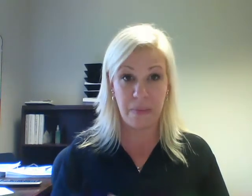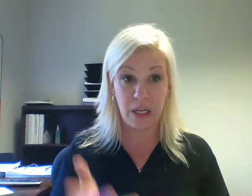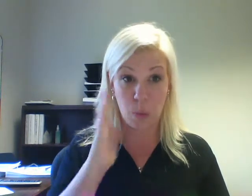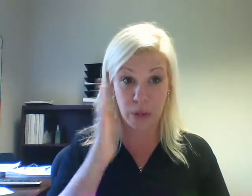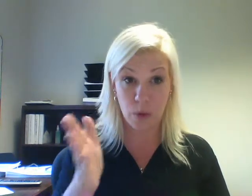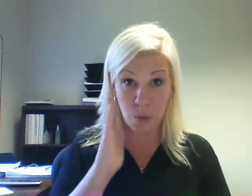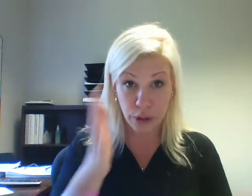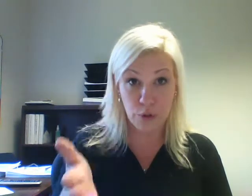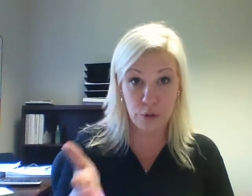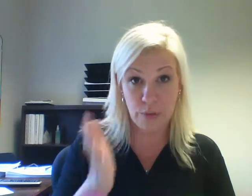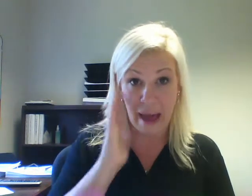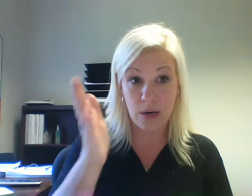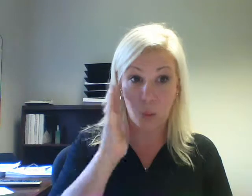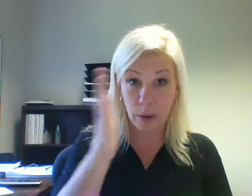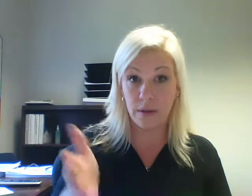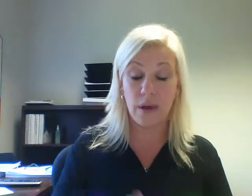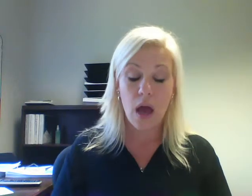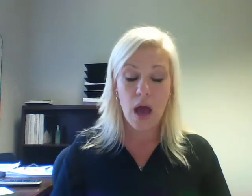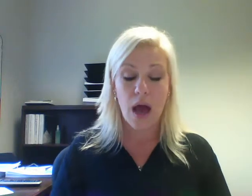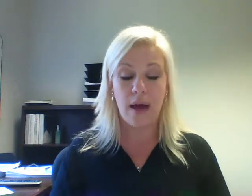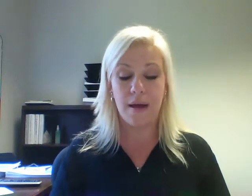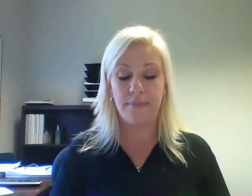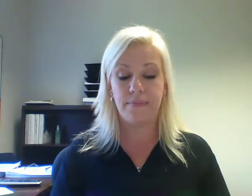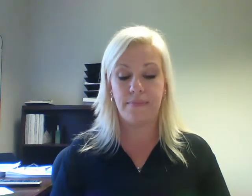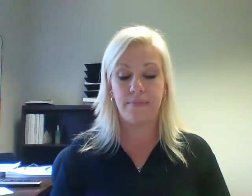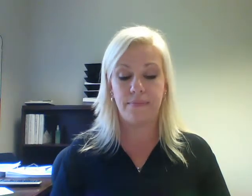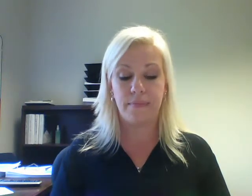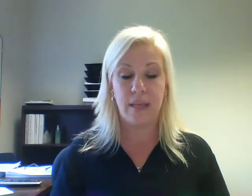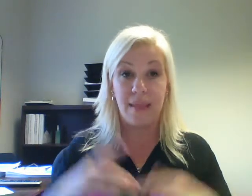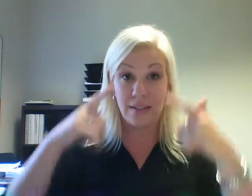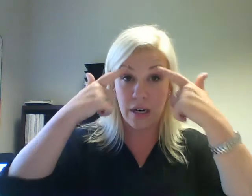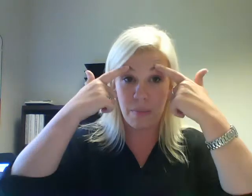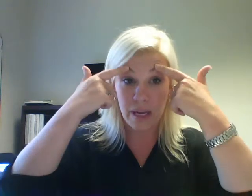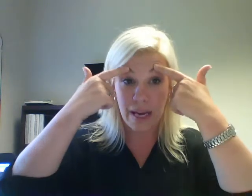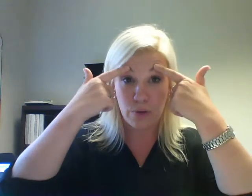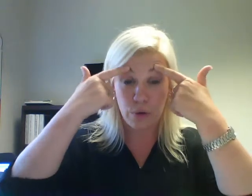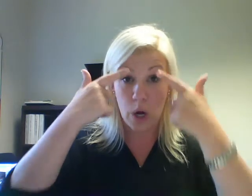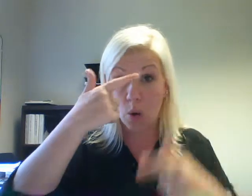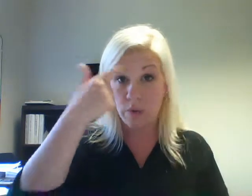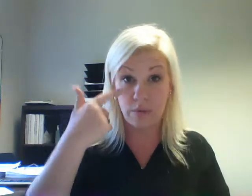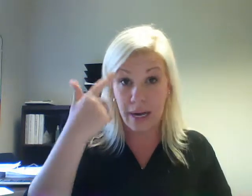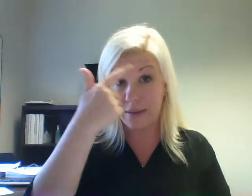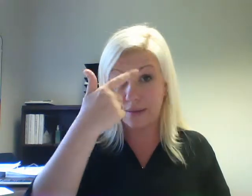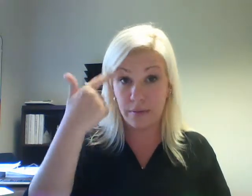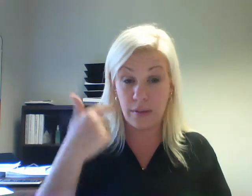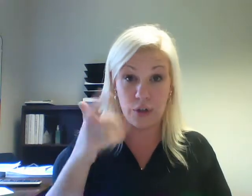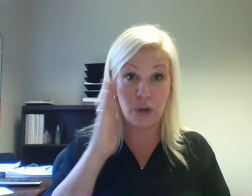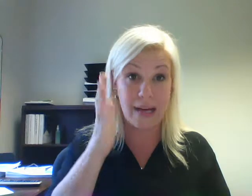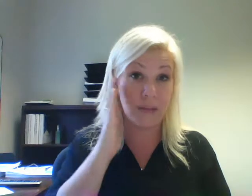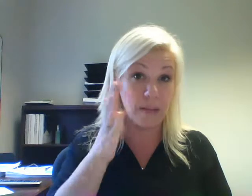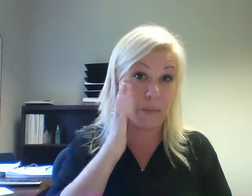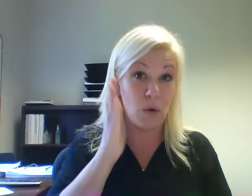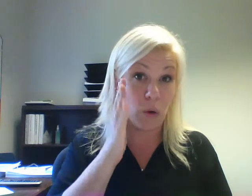somebody, will you do that? Will. And that's going to be a yes or no, right? Because you're asking somebody, will